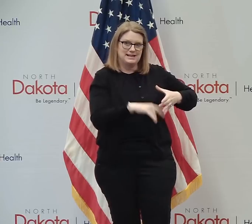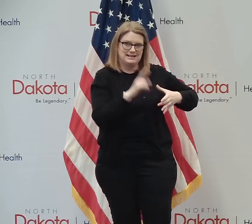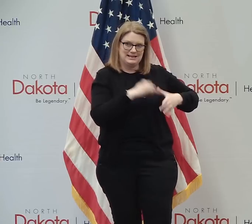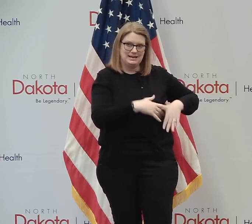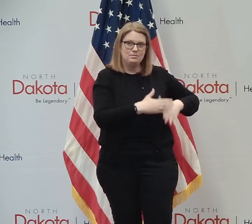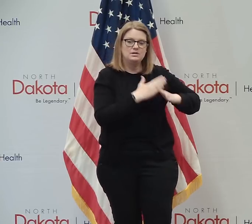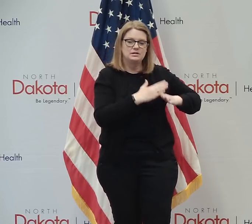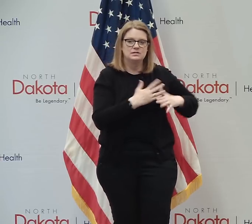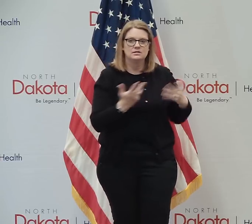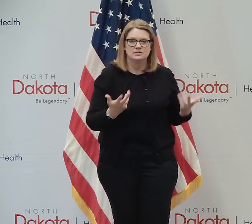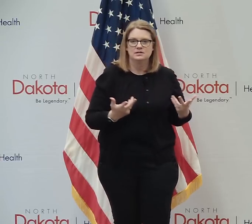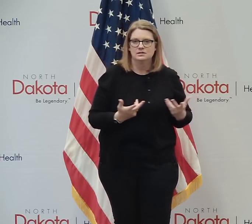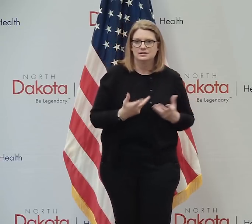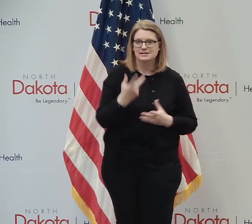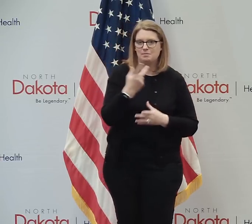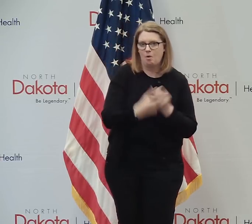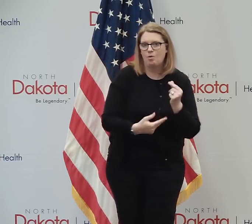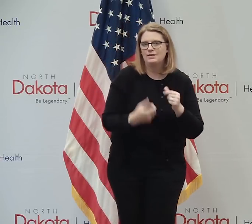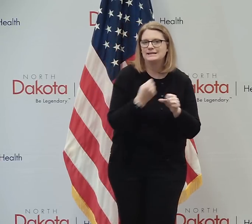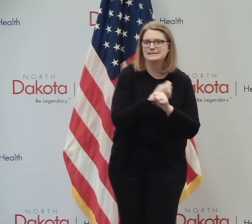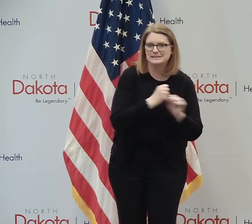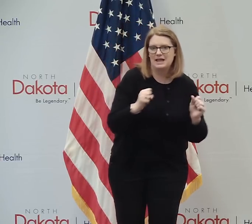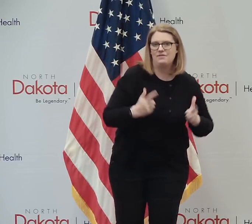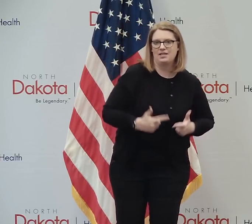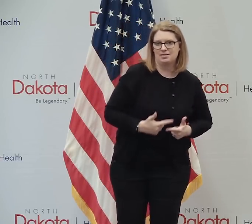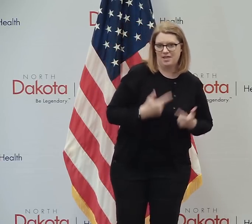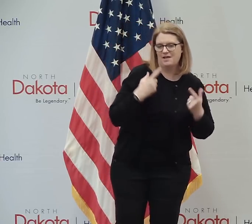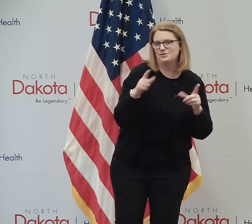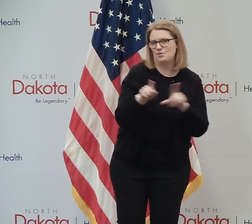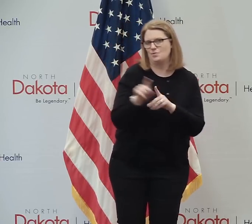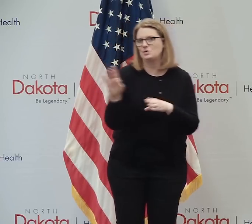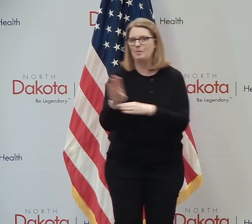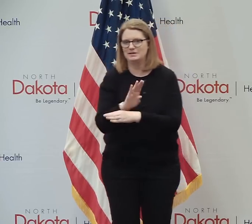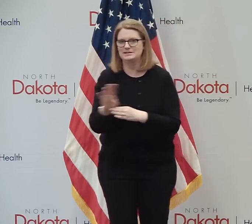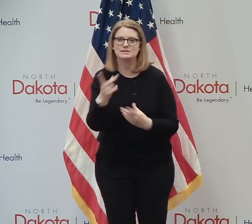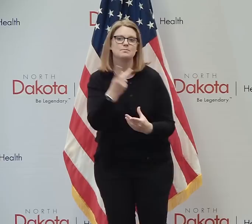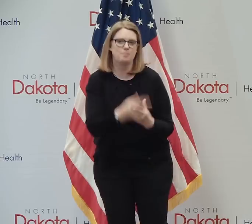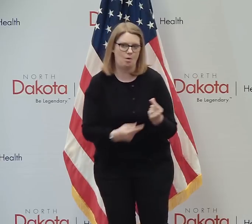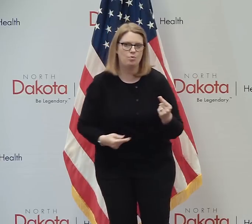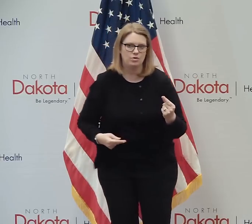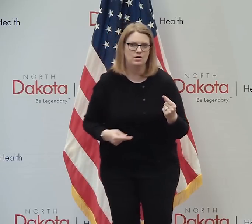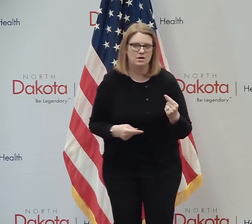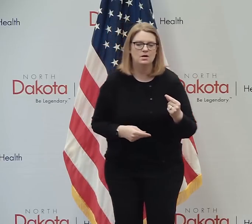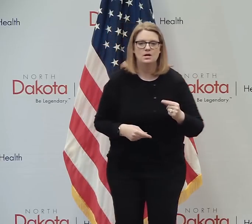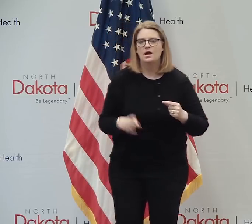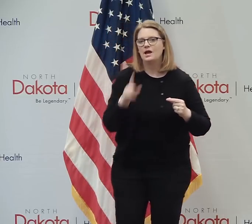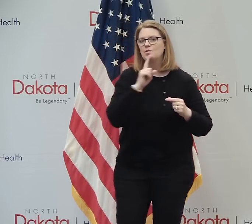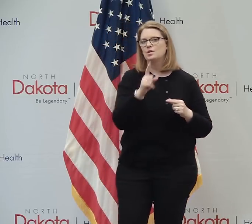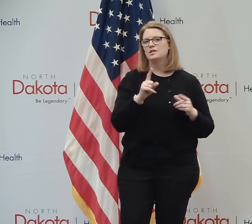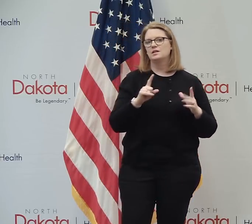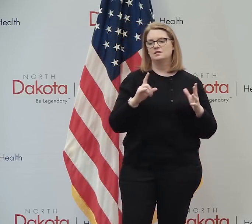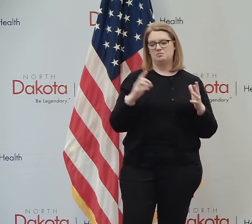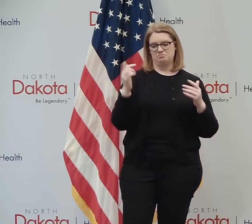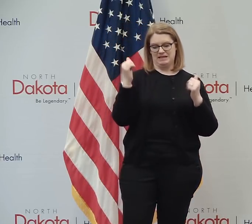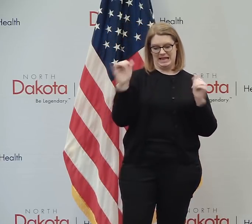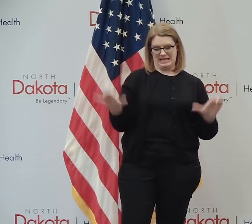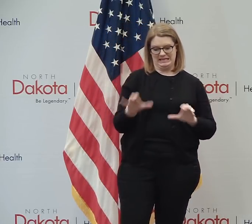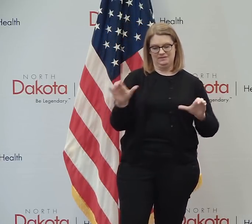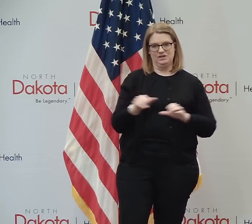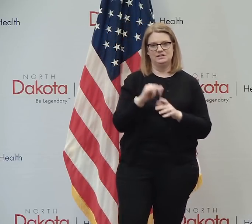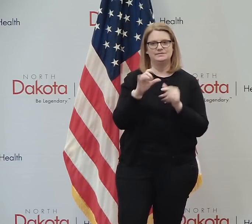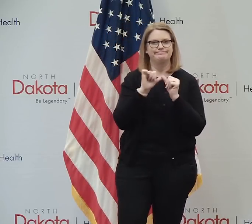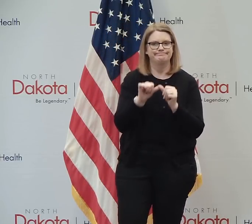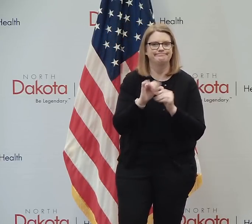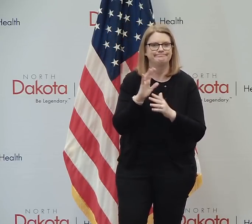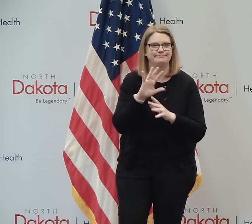the and, not the or. This is about saving lives and livelihoods. And it's also about trying to get those activities back in our lives